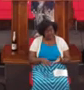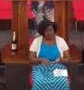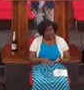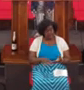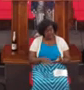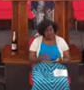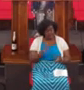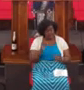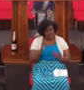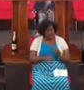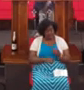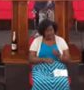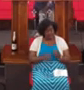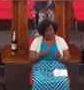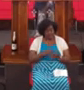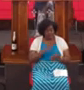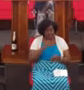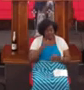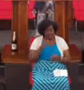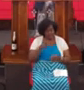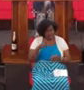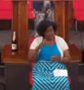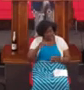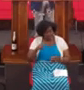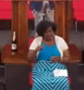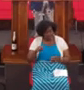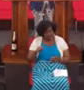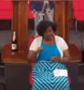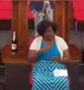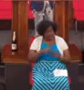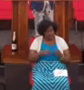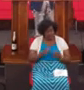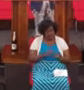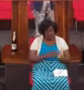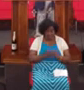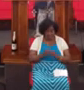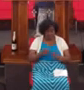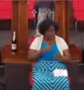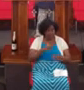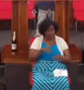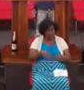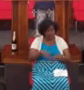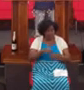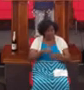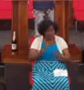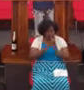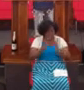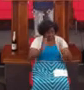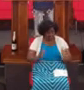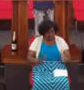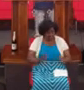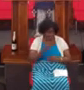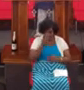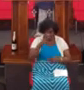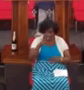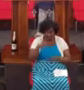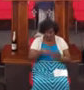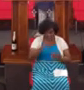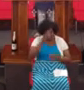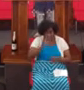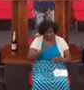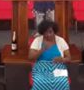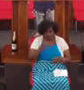And so it was the Pharisees, when Jesus stepped into that house, they saw this man there